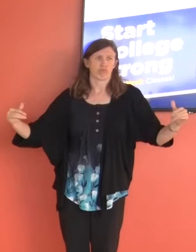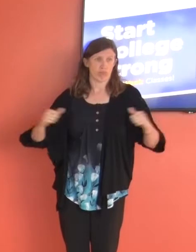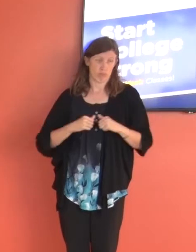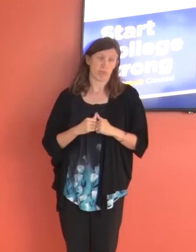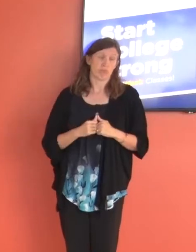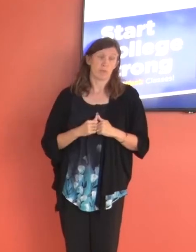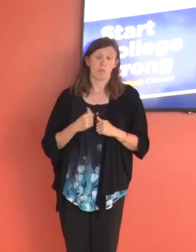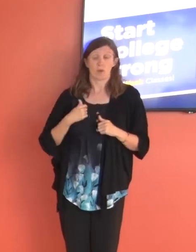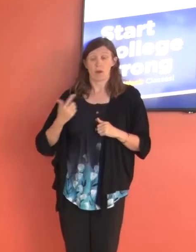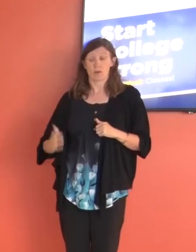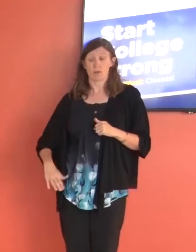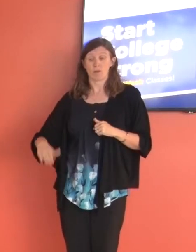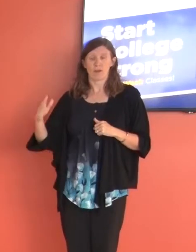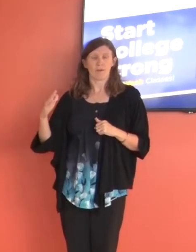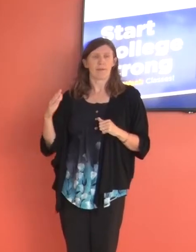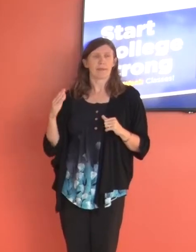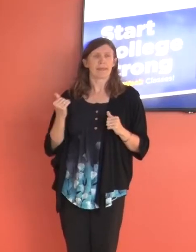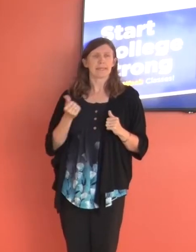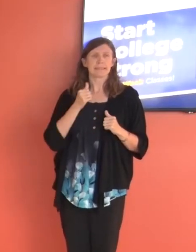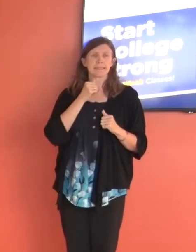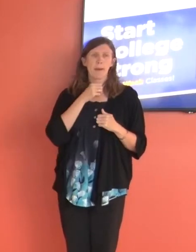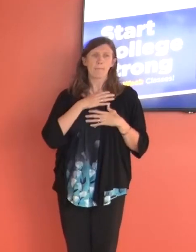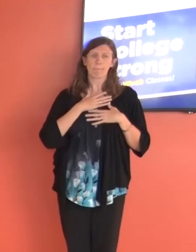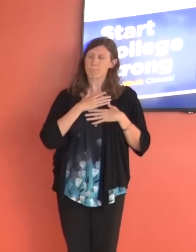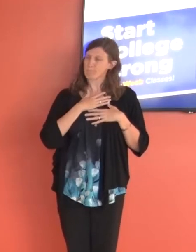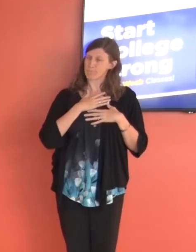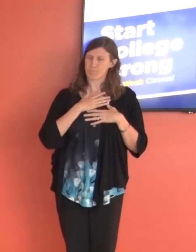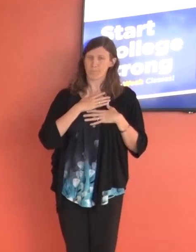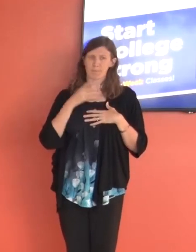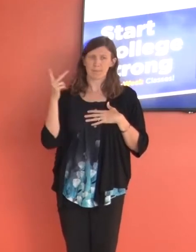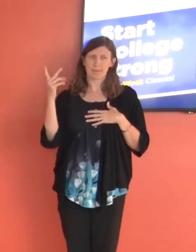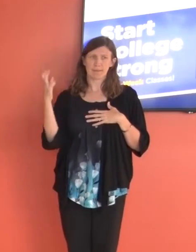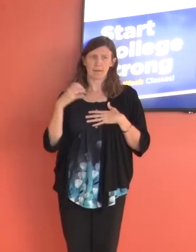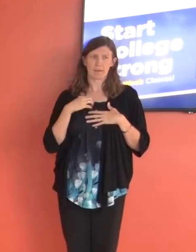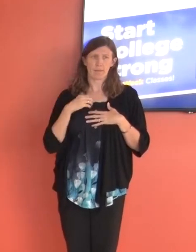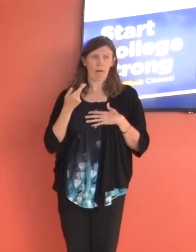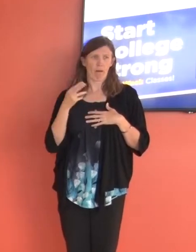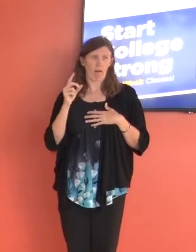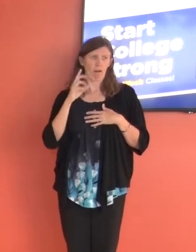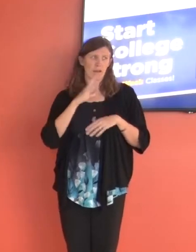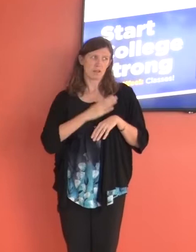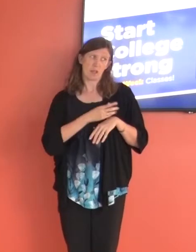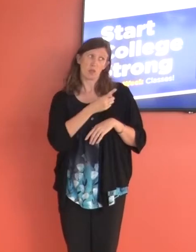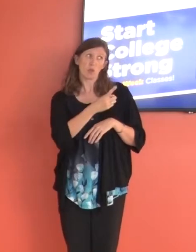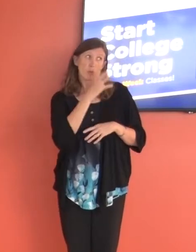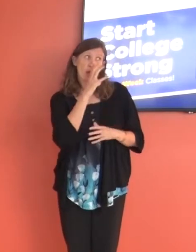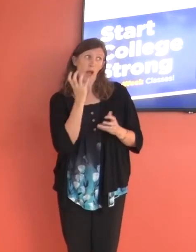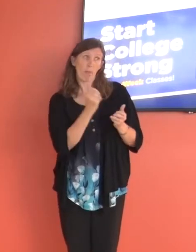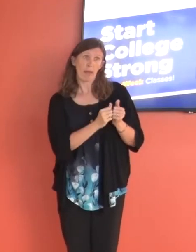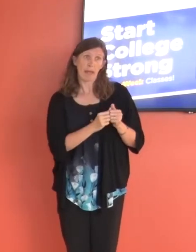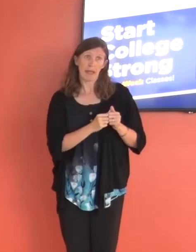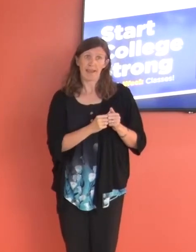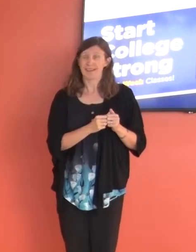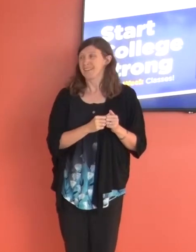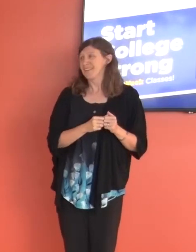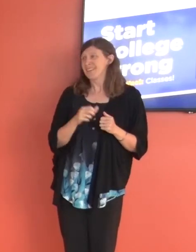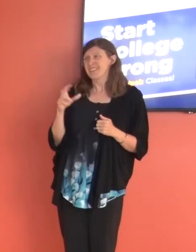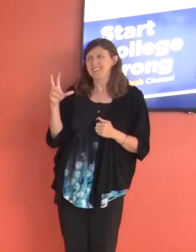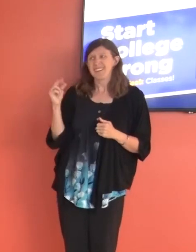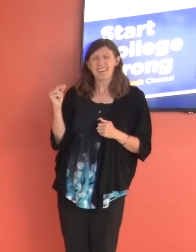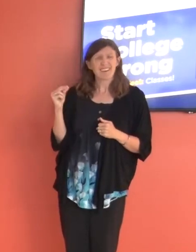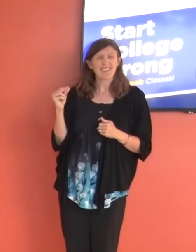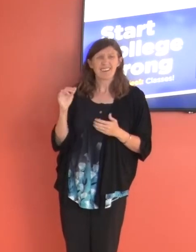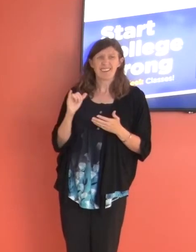up, things were not as PC. My godson says, gosh, you all were so mean. And I'm like, no, that was just the